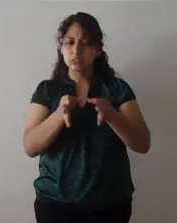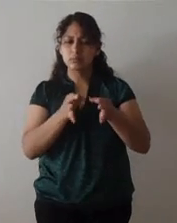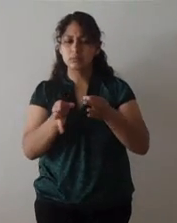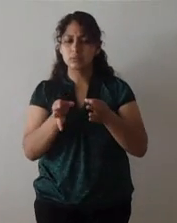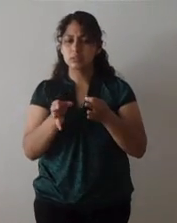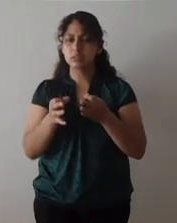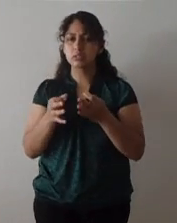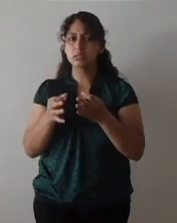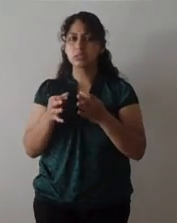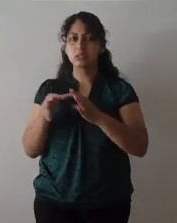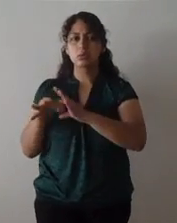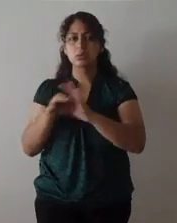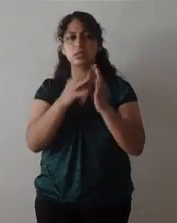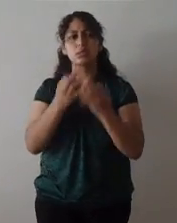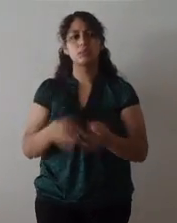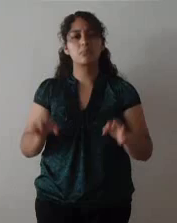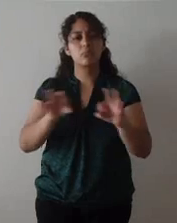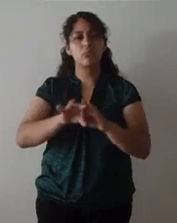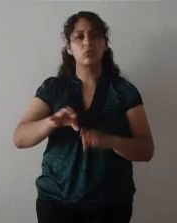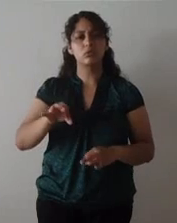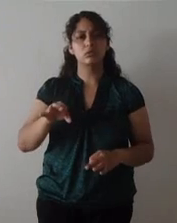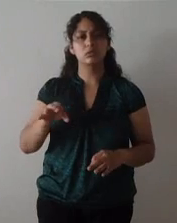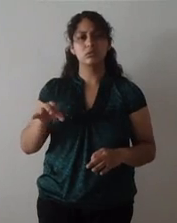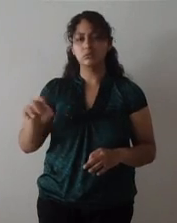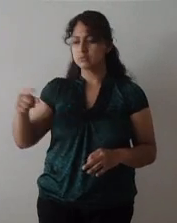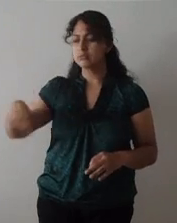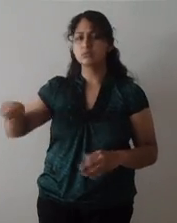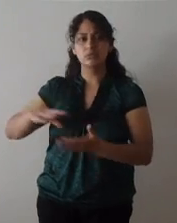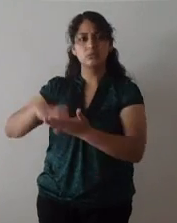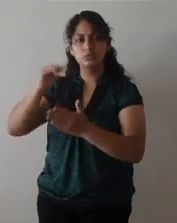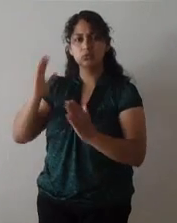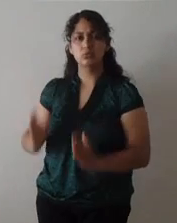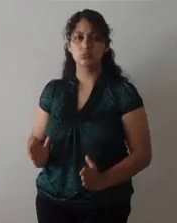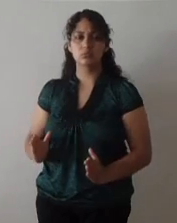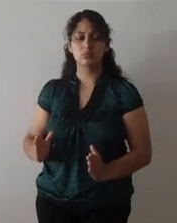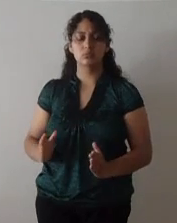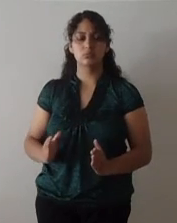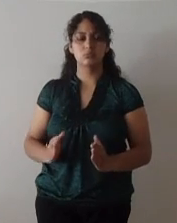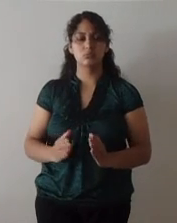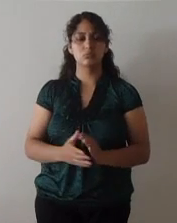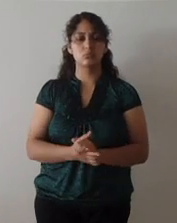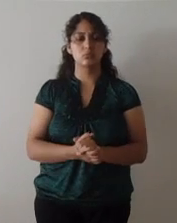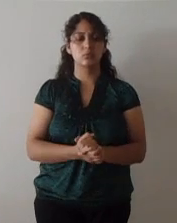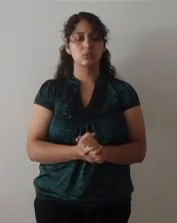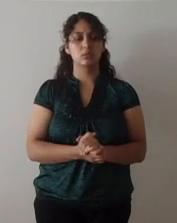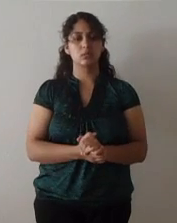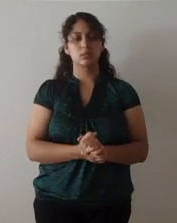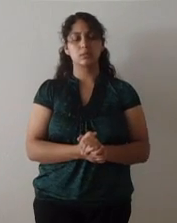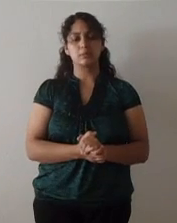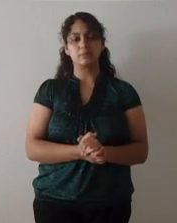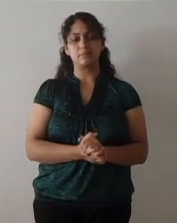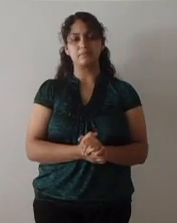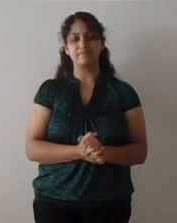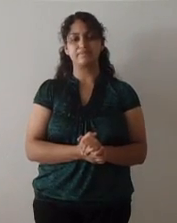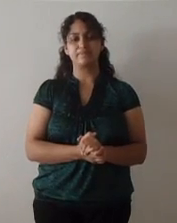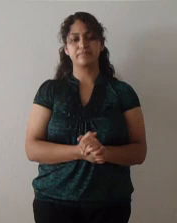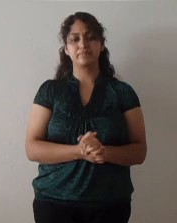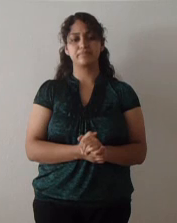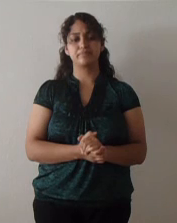by relationships. Several categories of relationships can be found in the educational setting: peer relationships that exist between